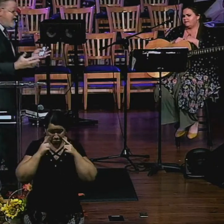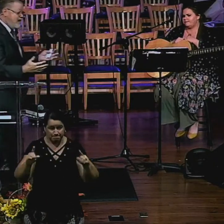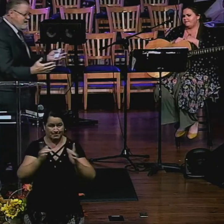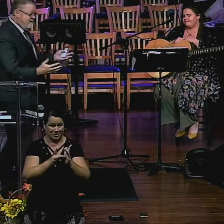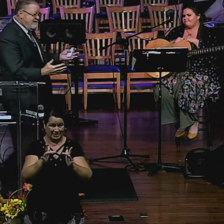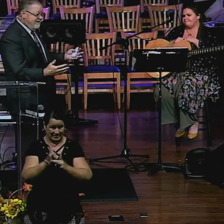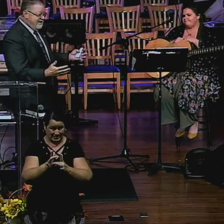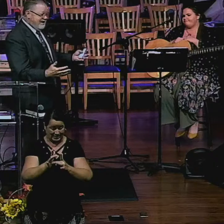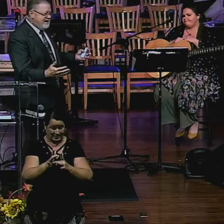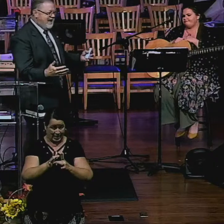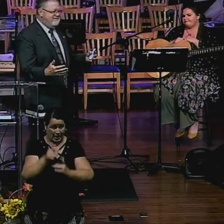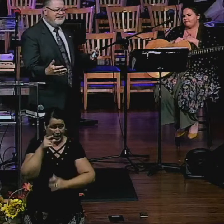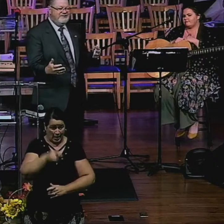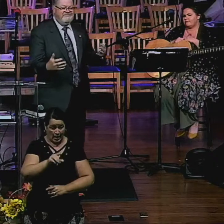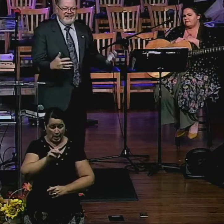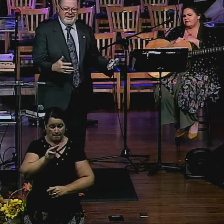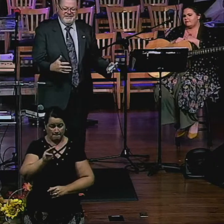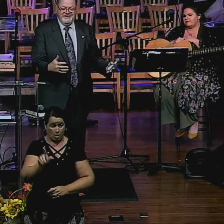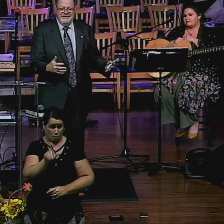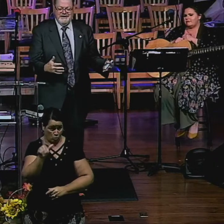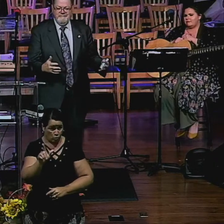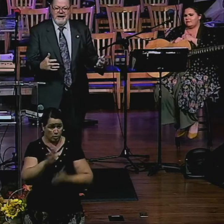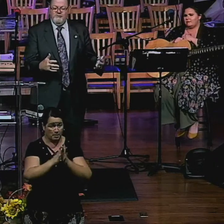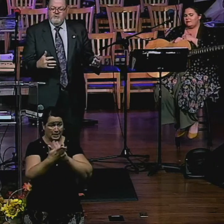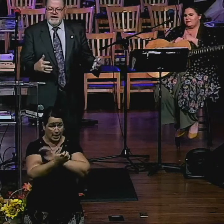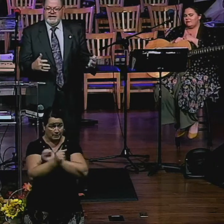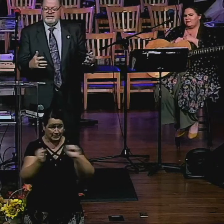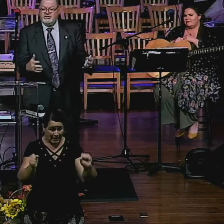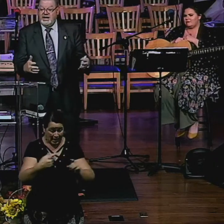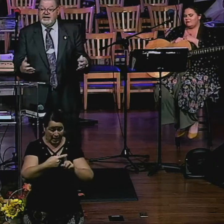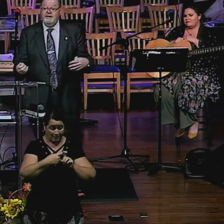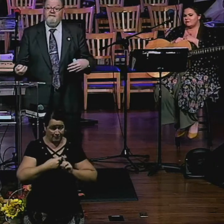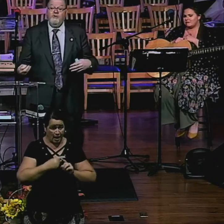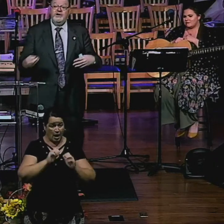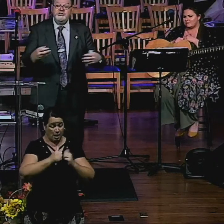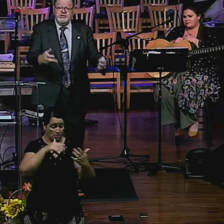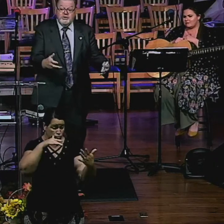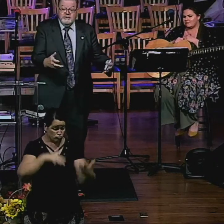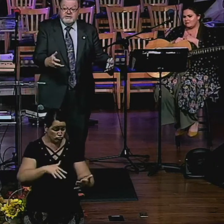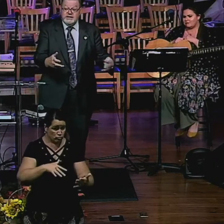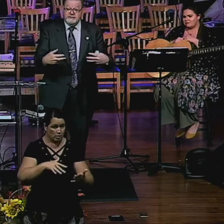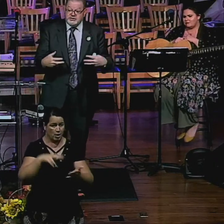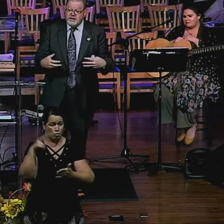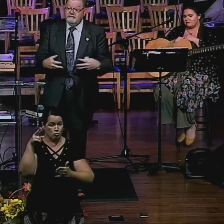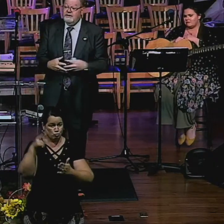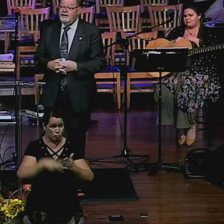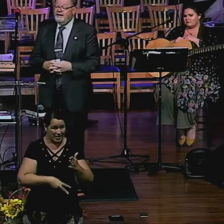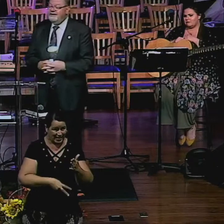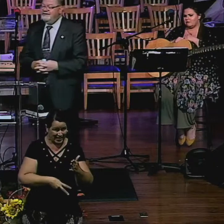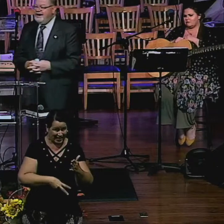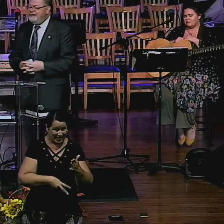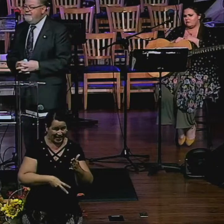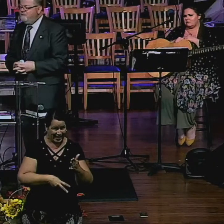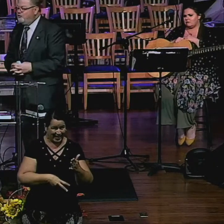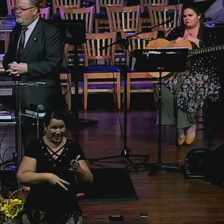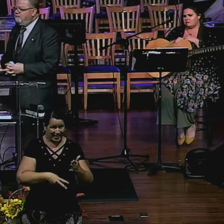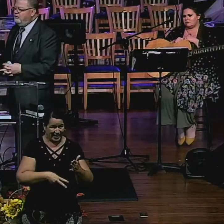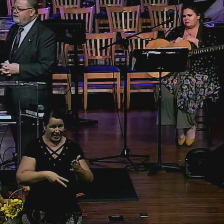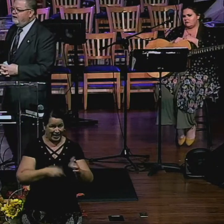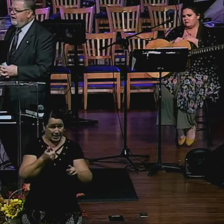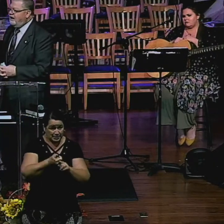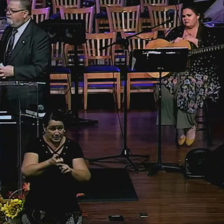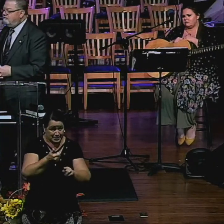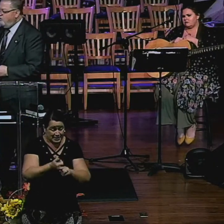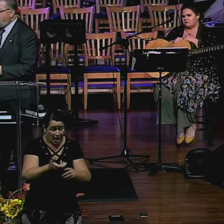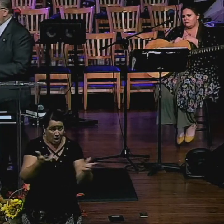born again. He came into faith by reading and studying for his students and himself, taking them through the